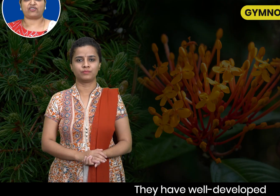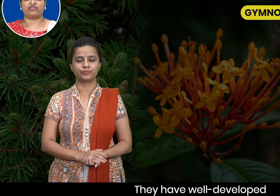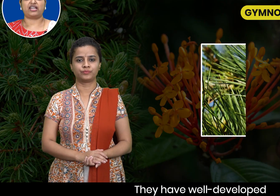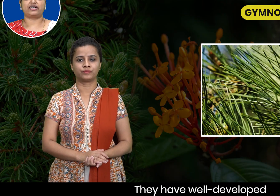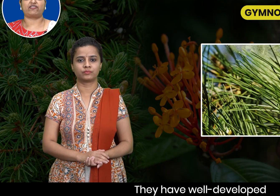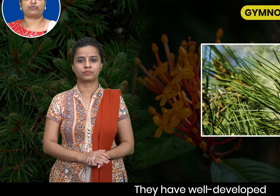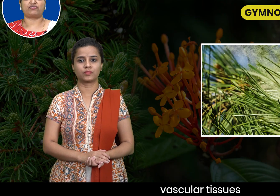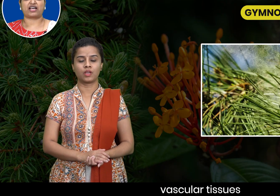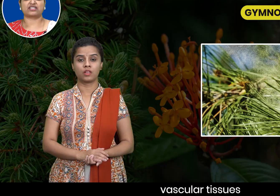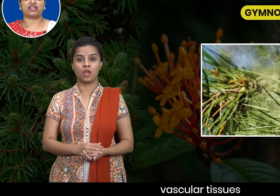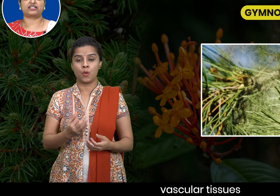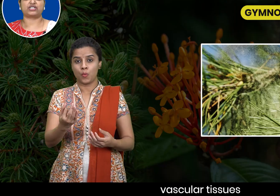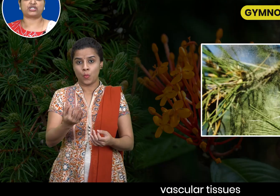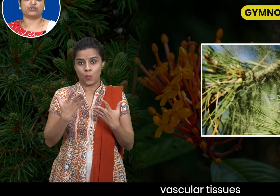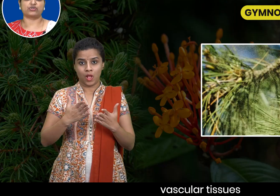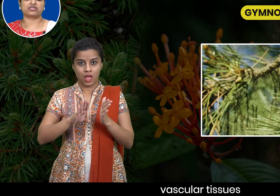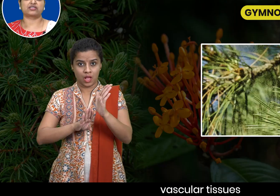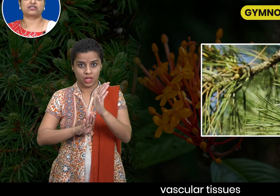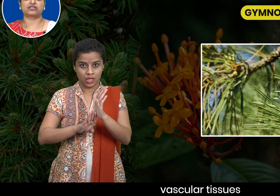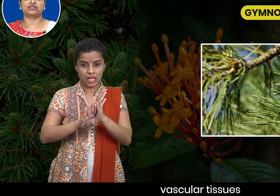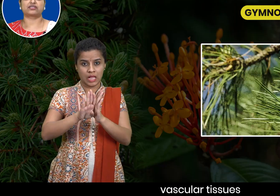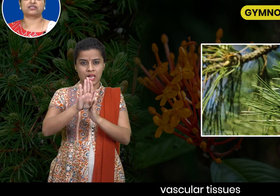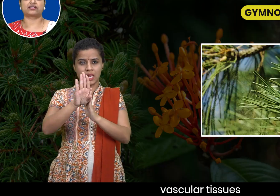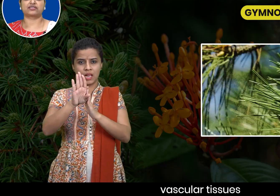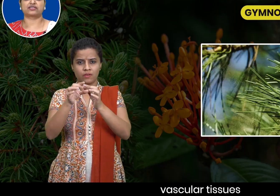They have well developed vascular tissues,